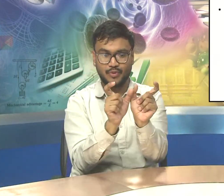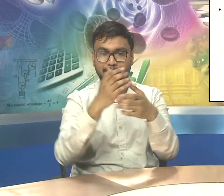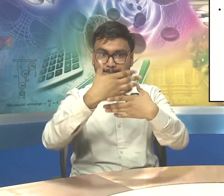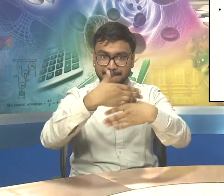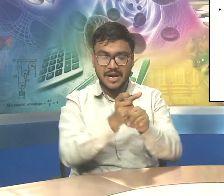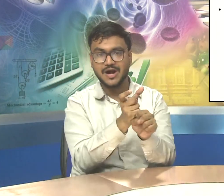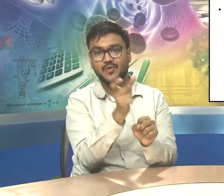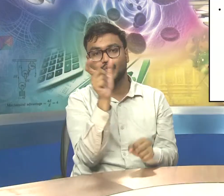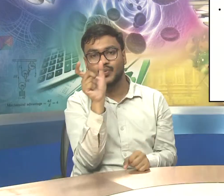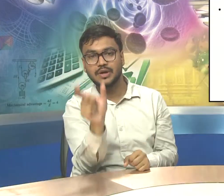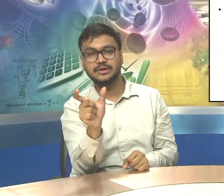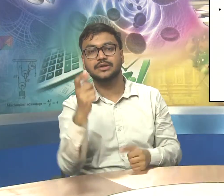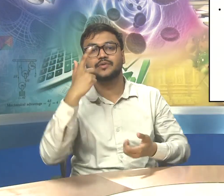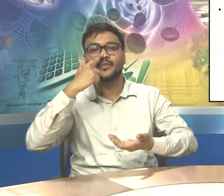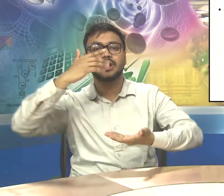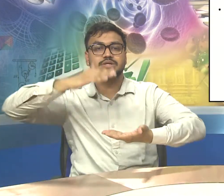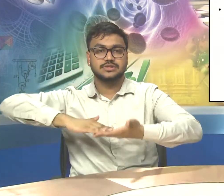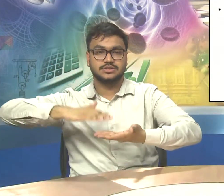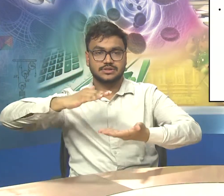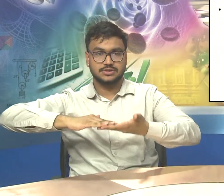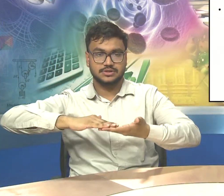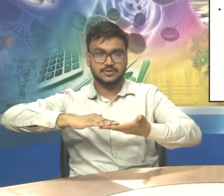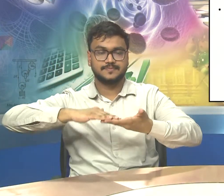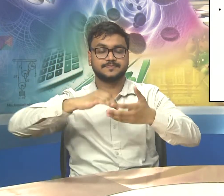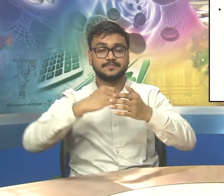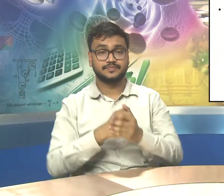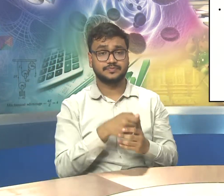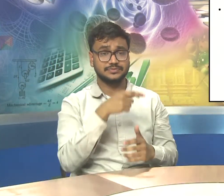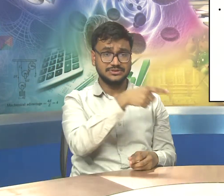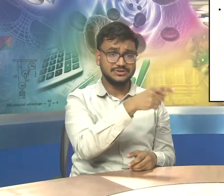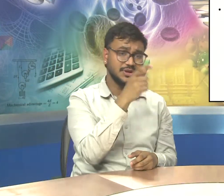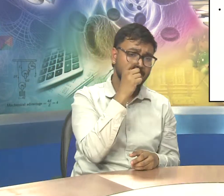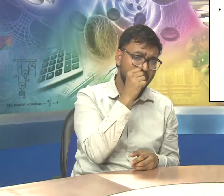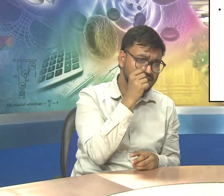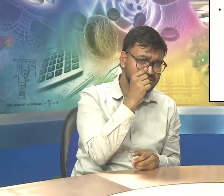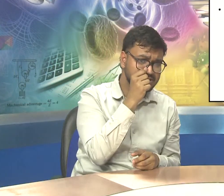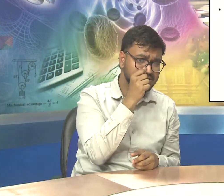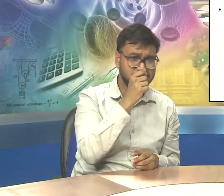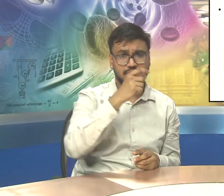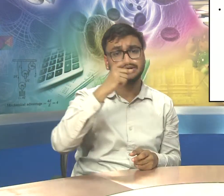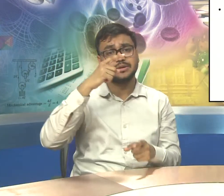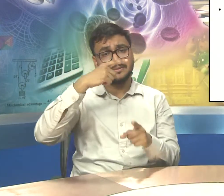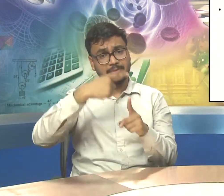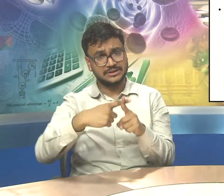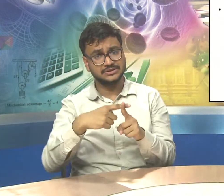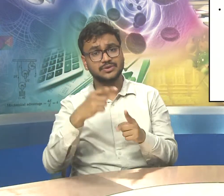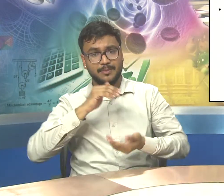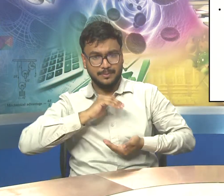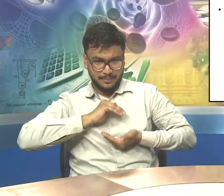As we learn how we make the sign for wife, same as for the